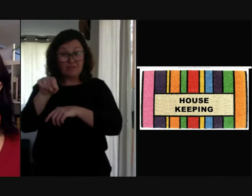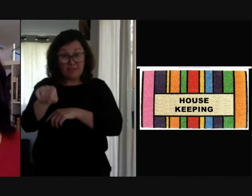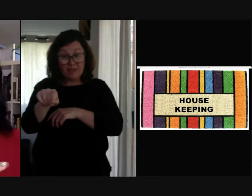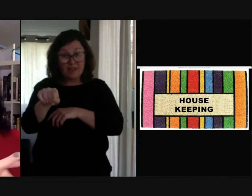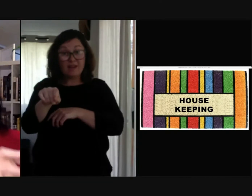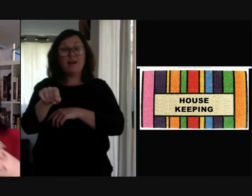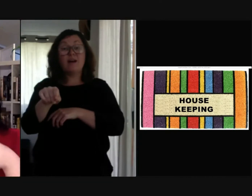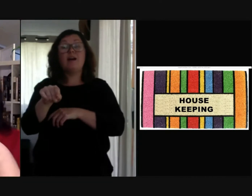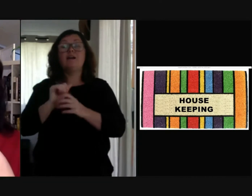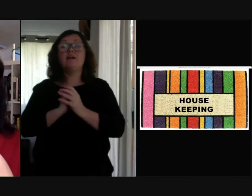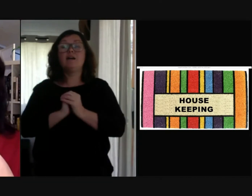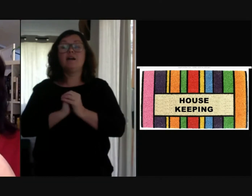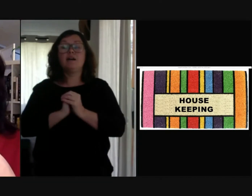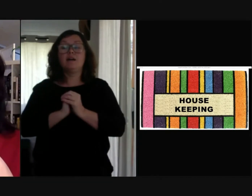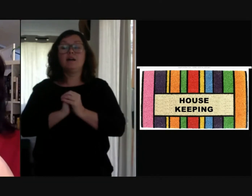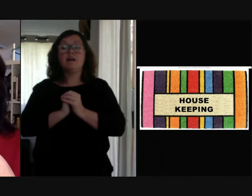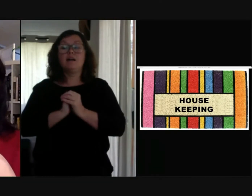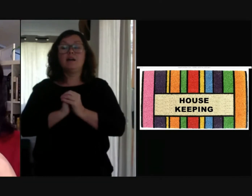the chat,